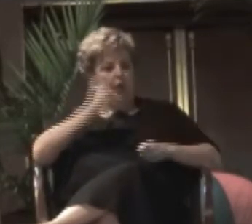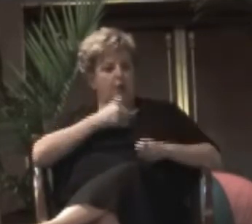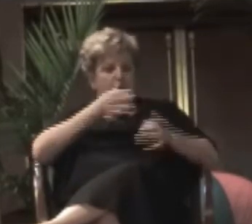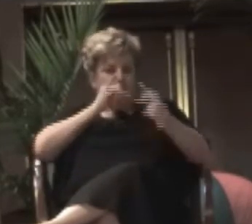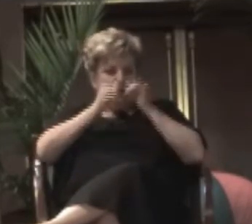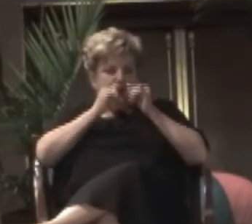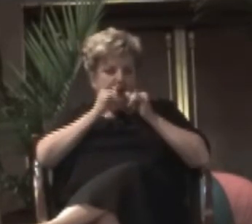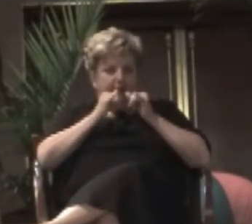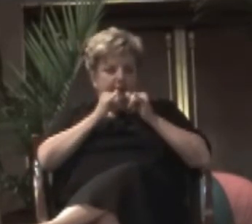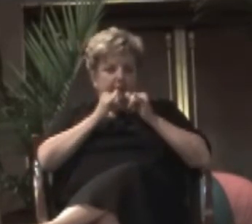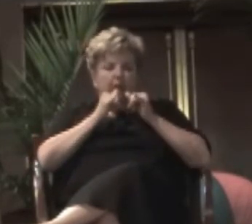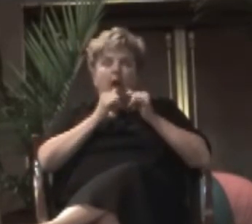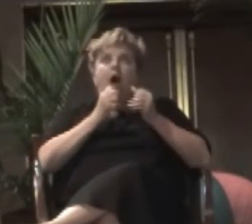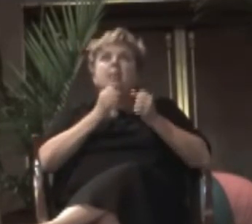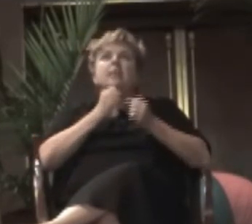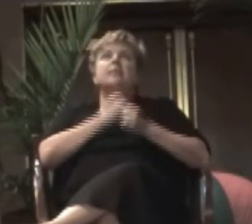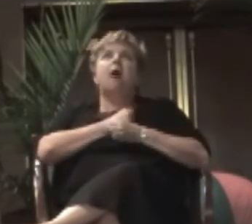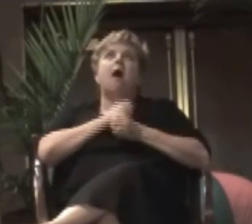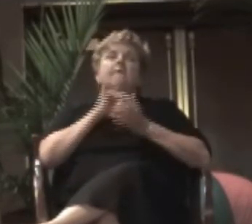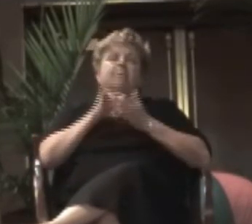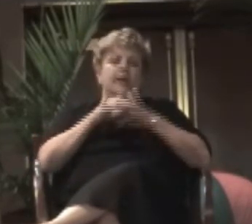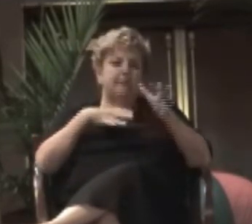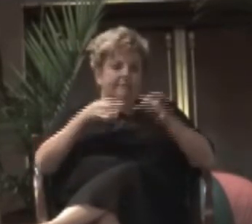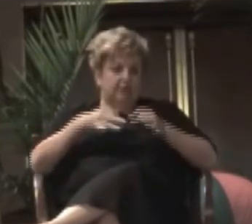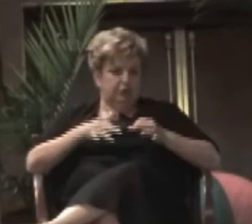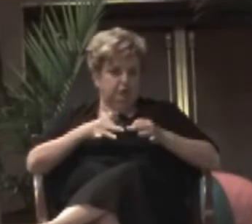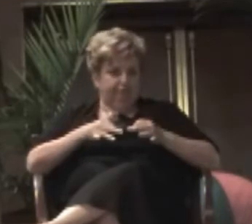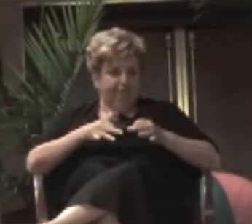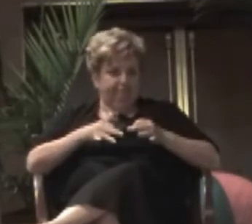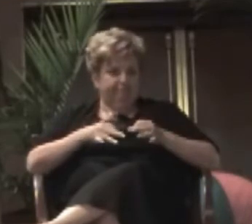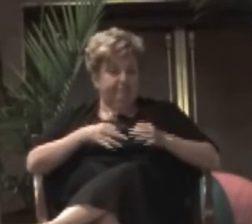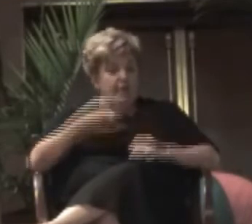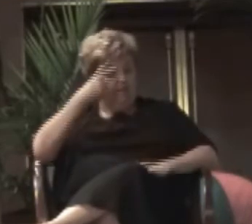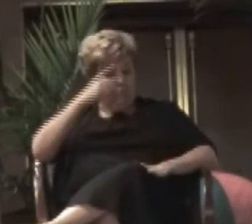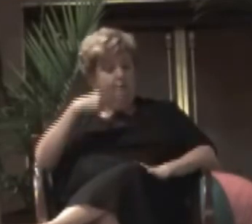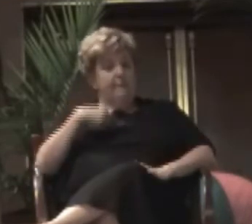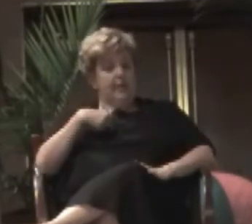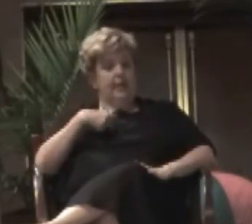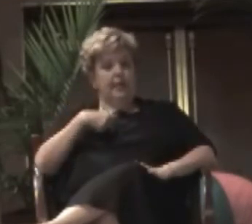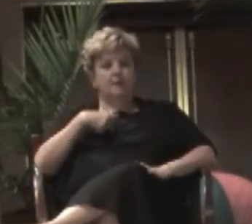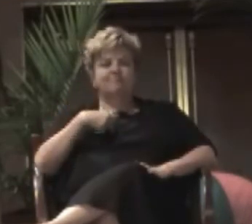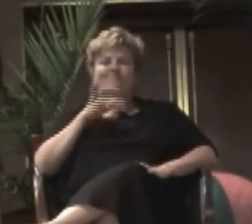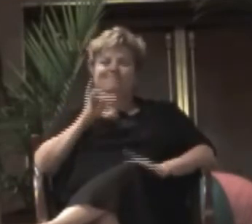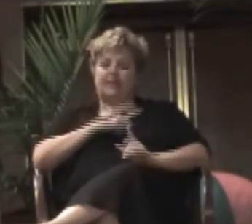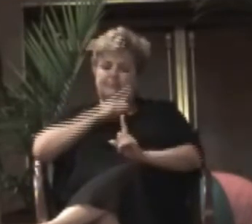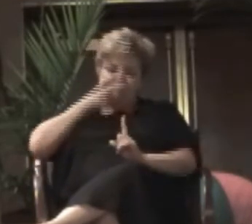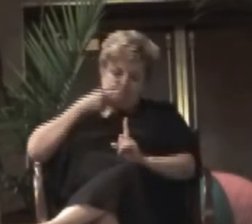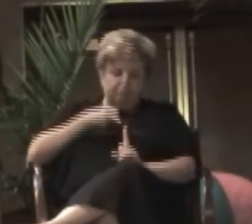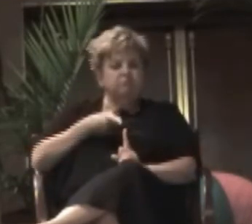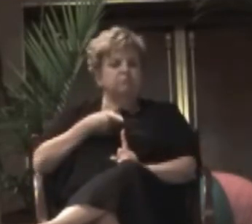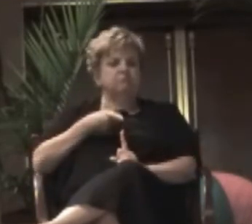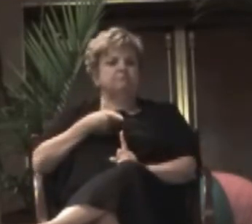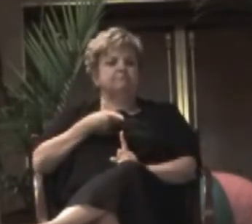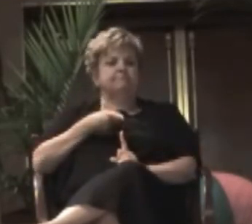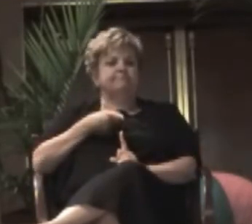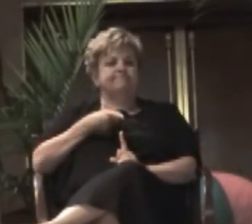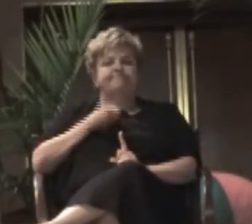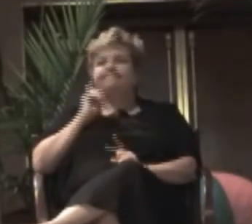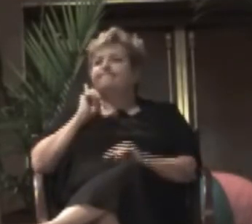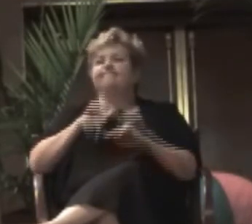that definition, because for my money, it goes right to the heart of the matter. When I tell you